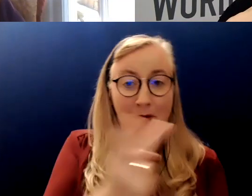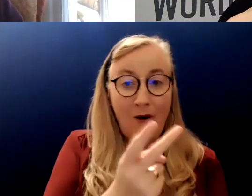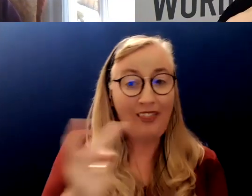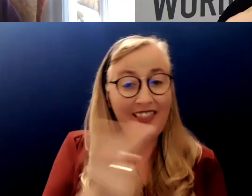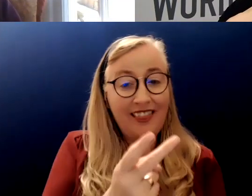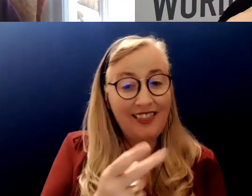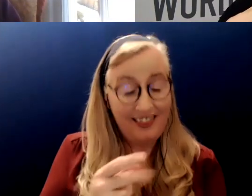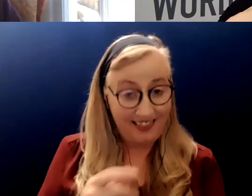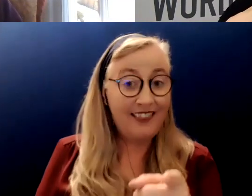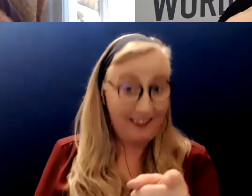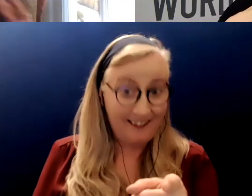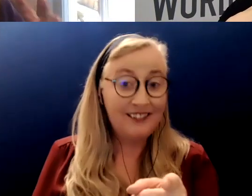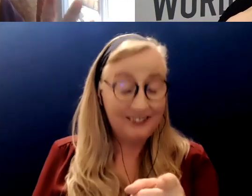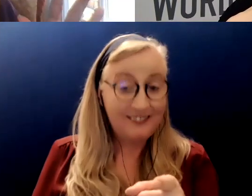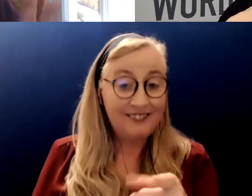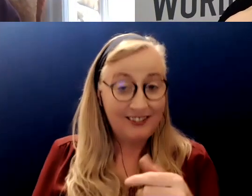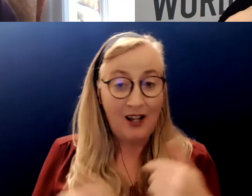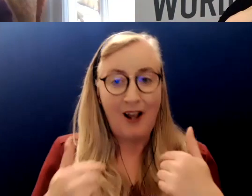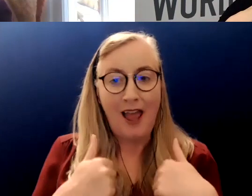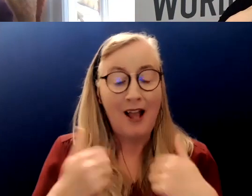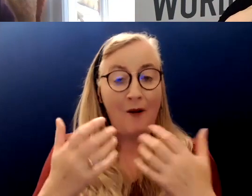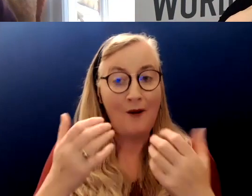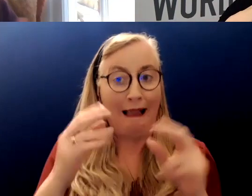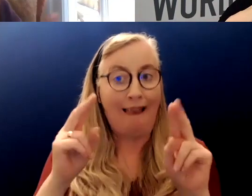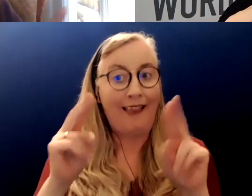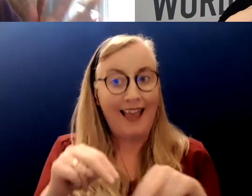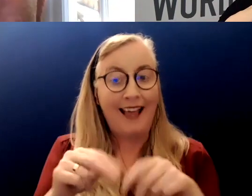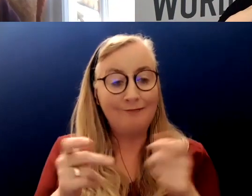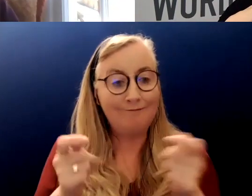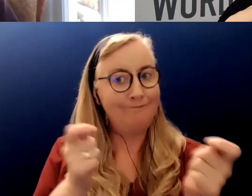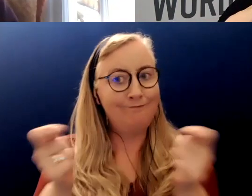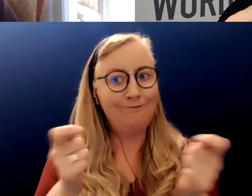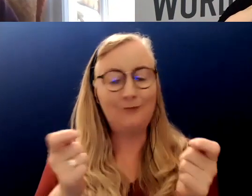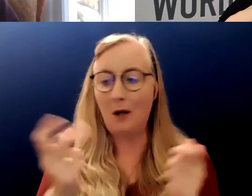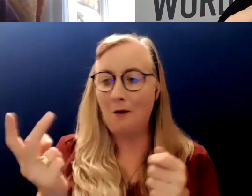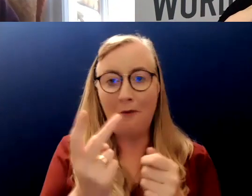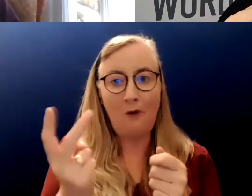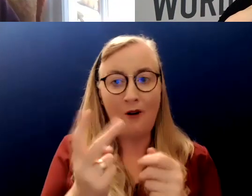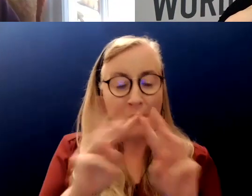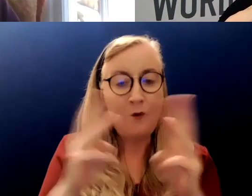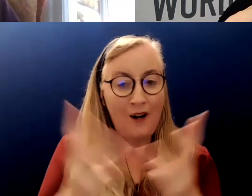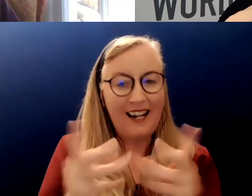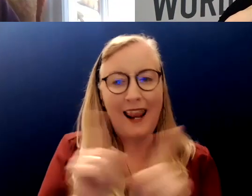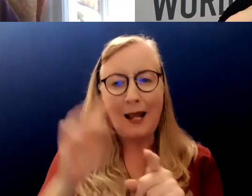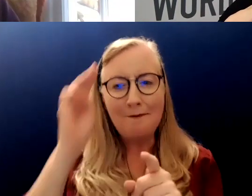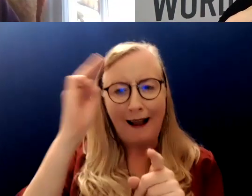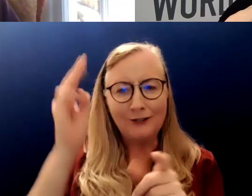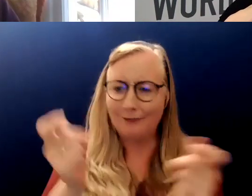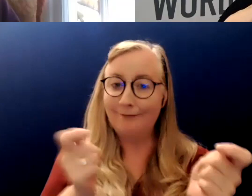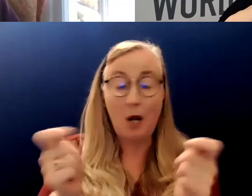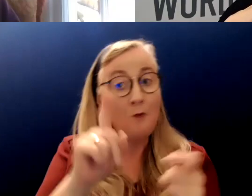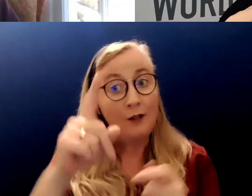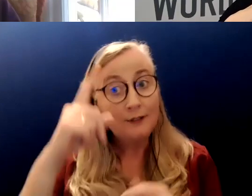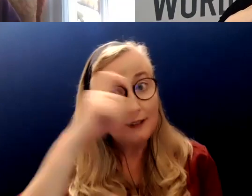Yes, I think we're masters at mediating between two worlds, which is difficult as a child,